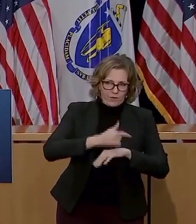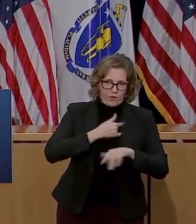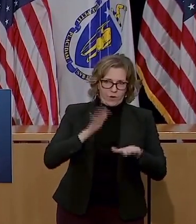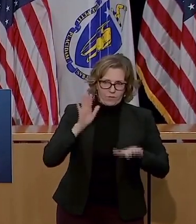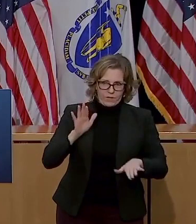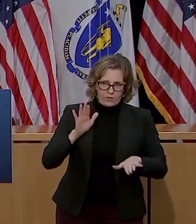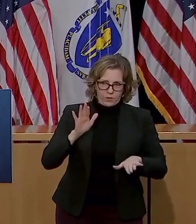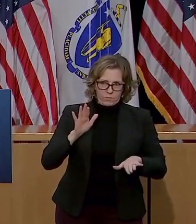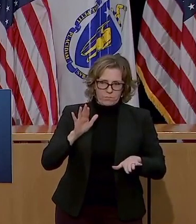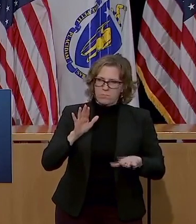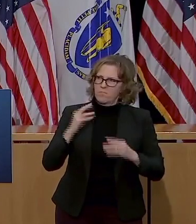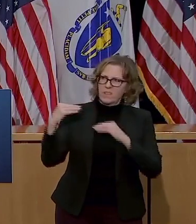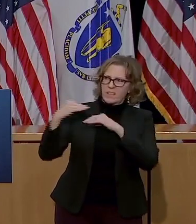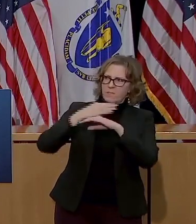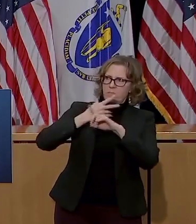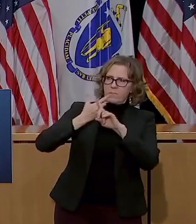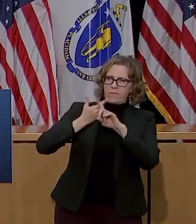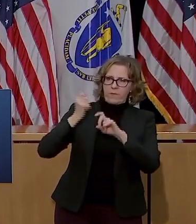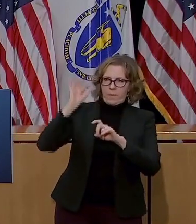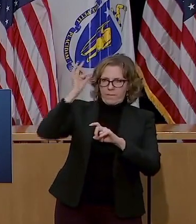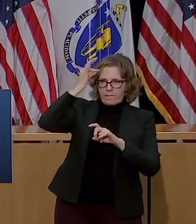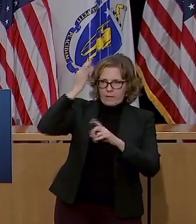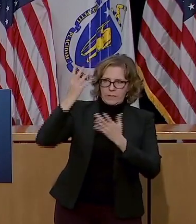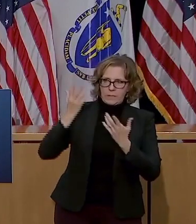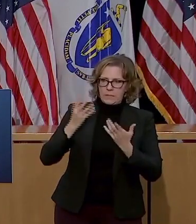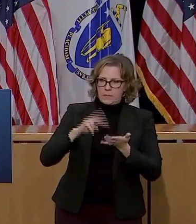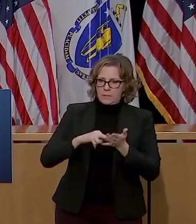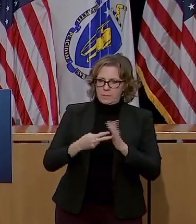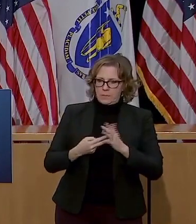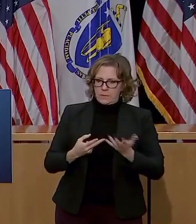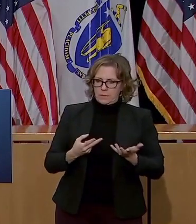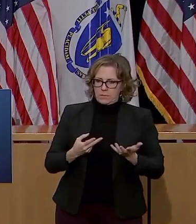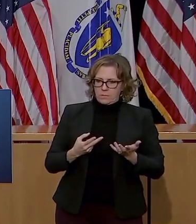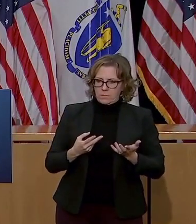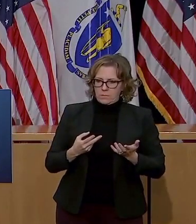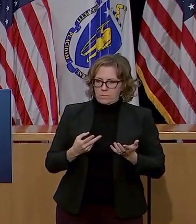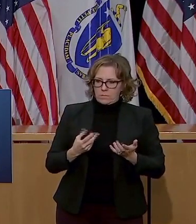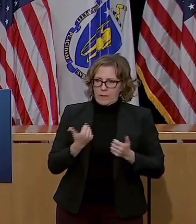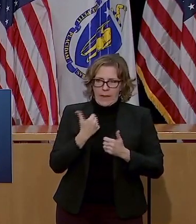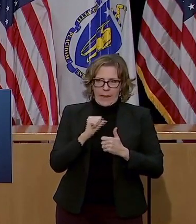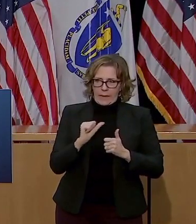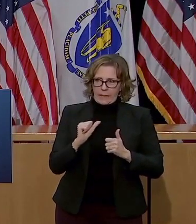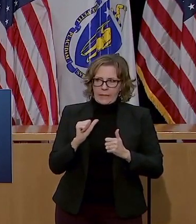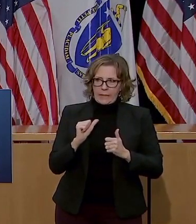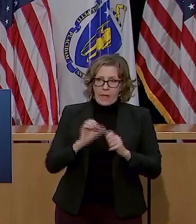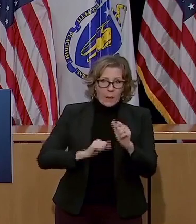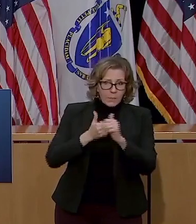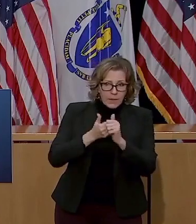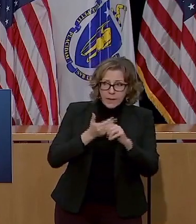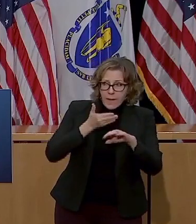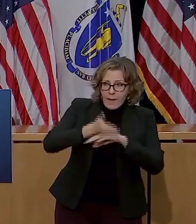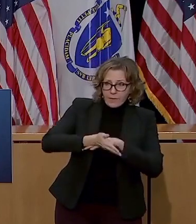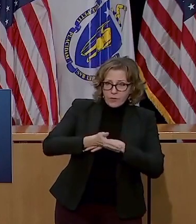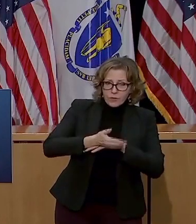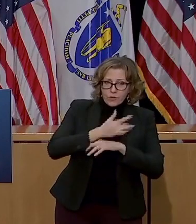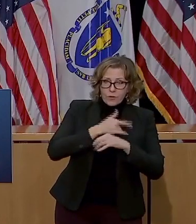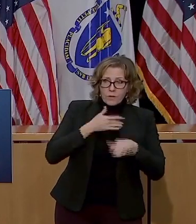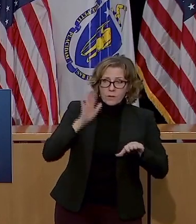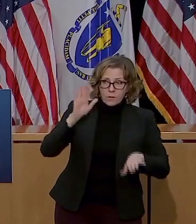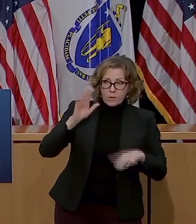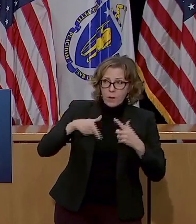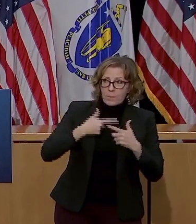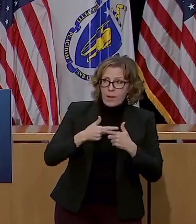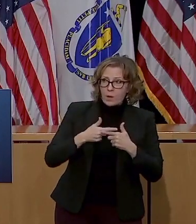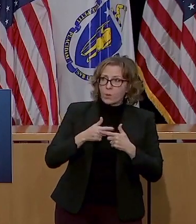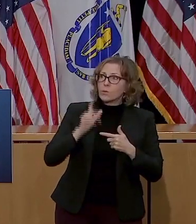meet that administration's goal, you said we need 25% more doses. Is there any sort of an update on the number we're going to be getting here in